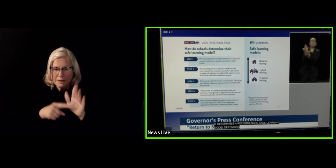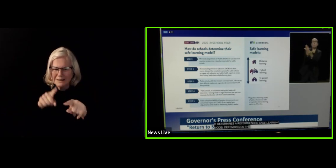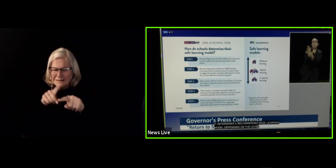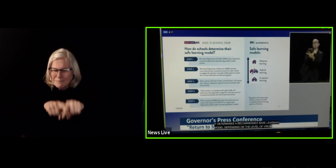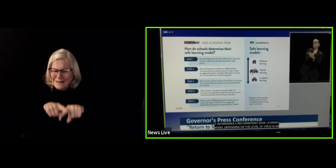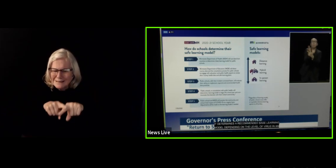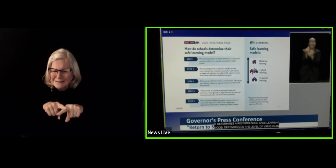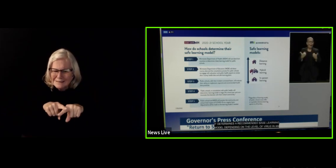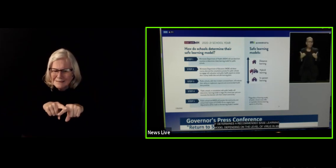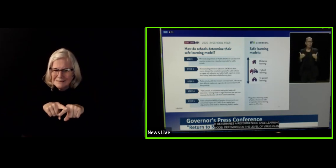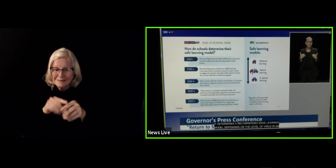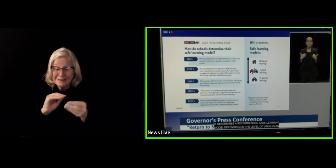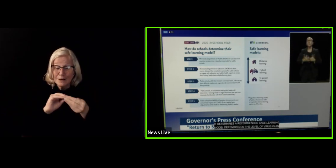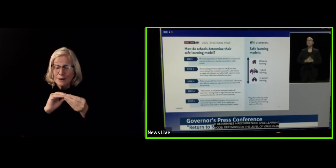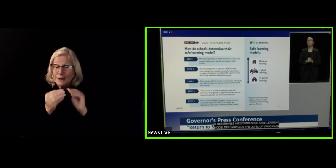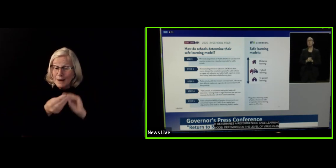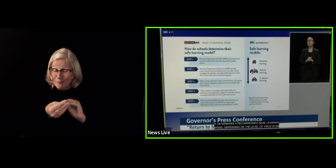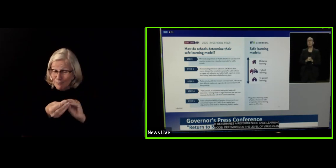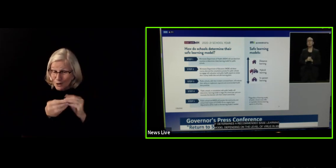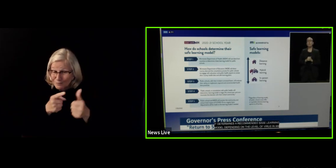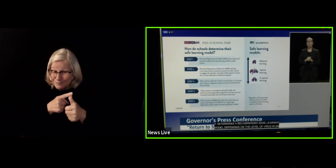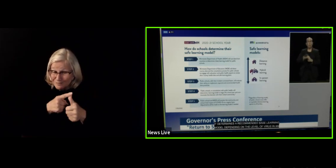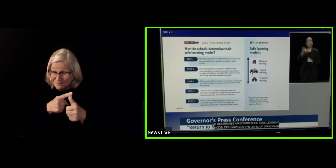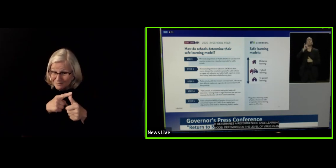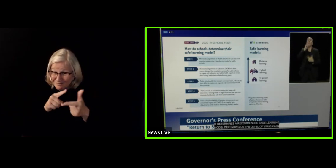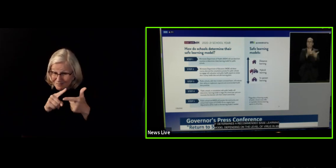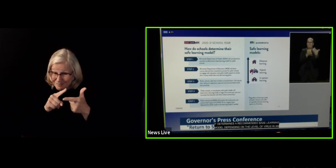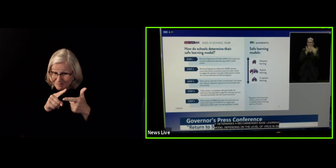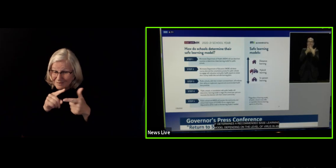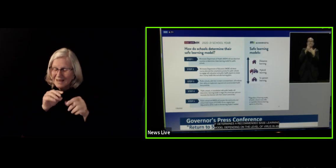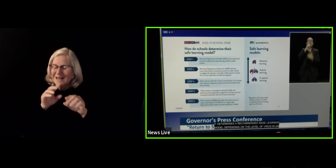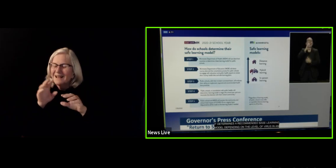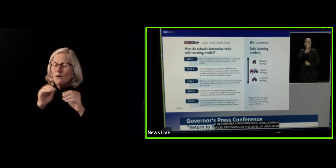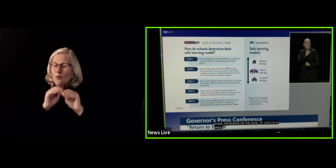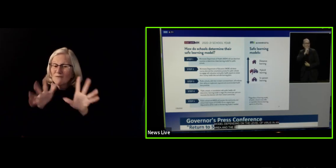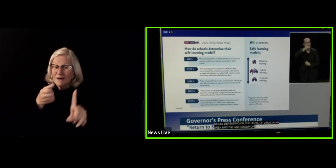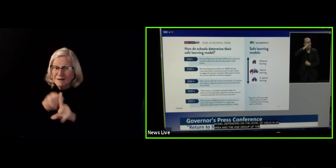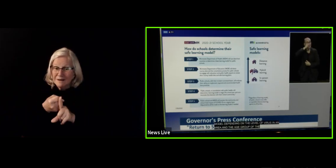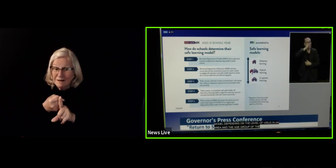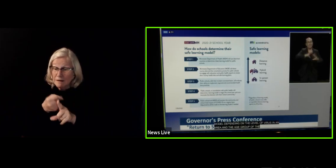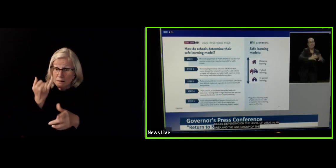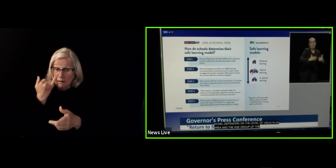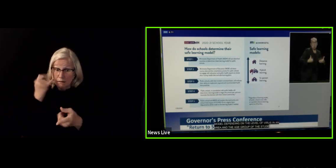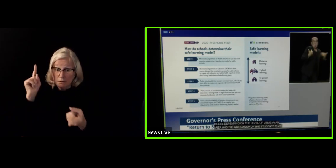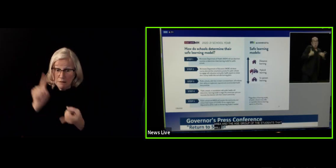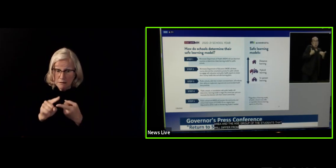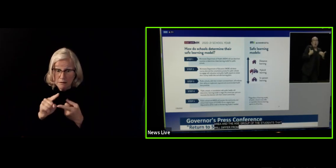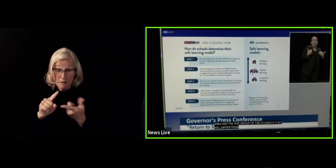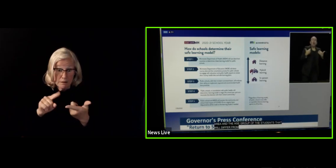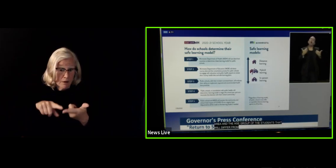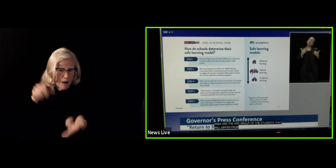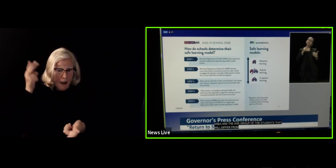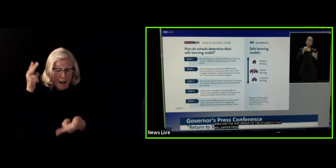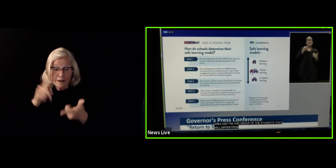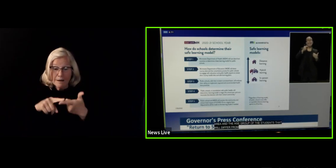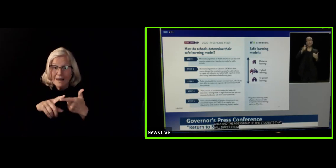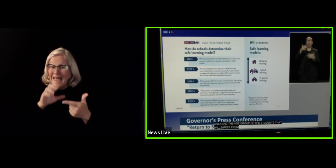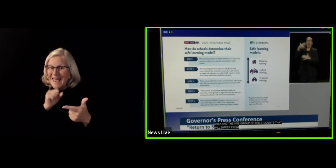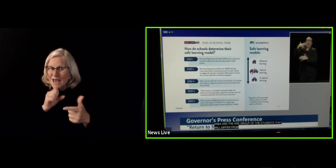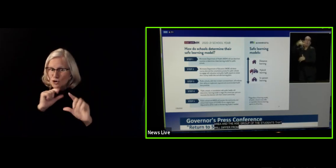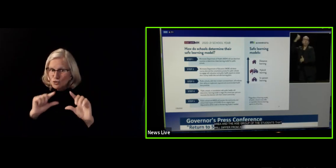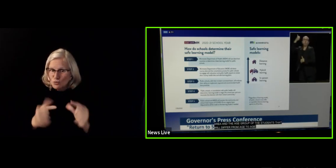age group of the students that will differ from age to age. The Minnesota Department of